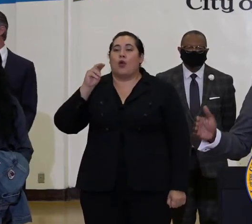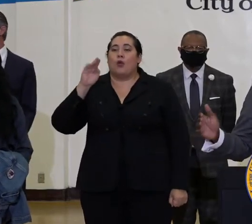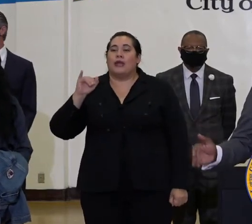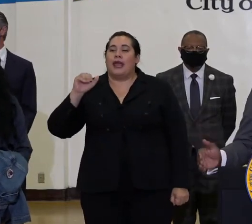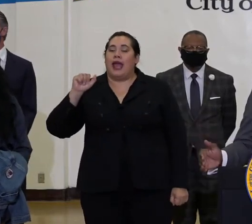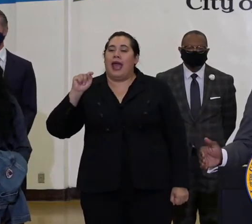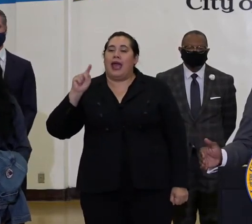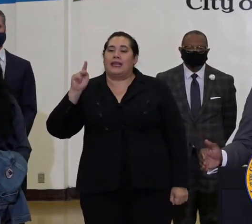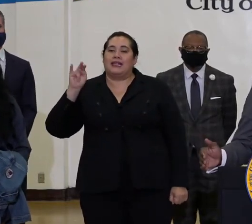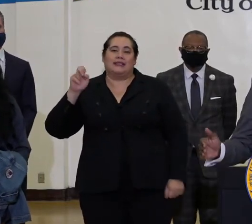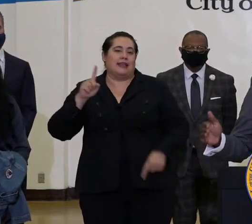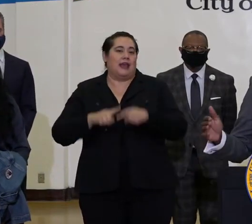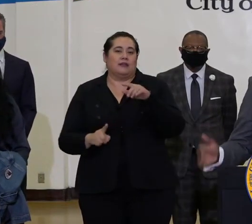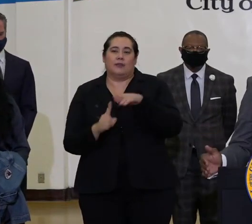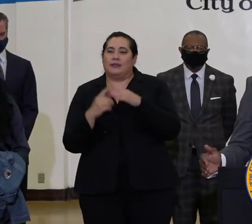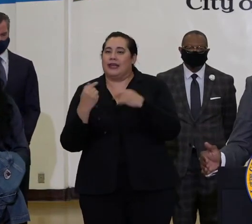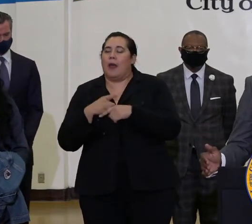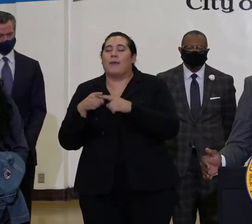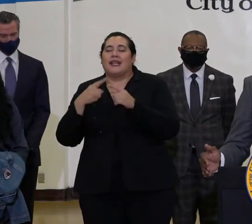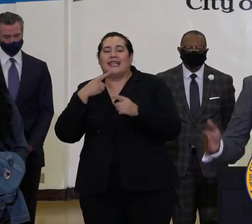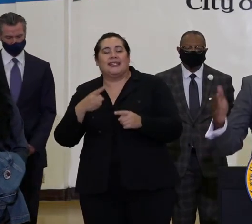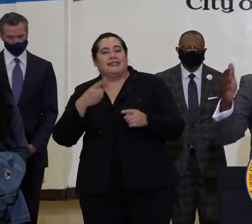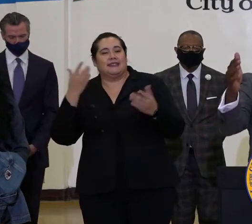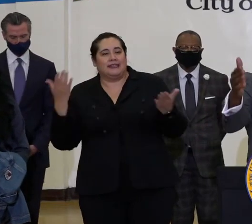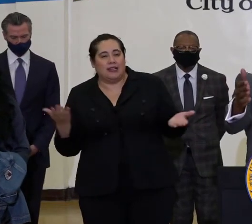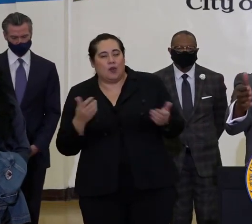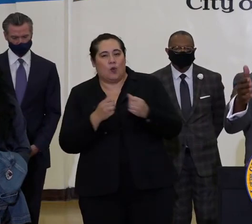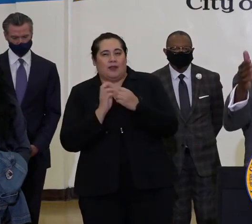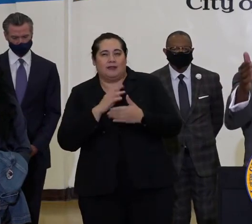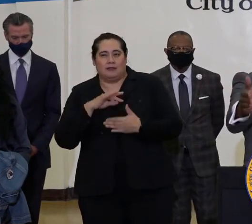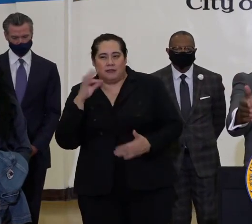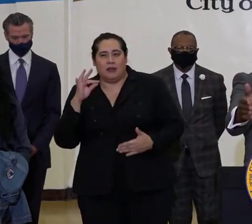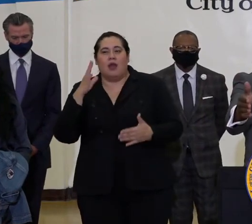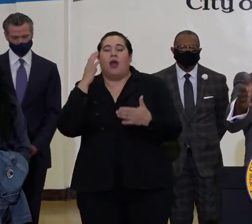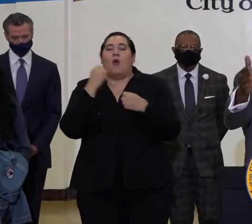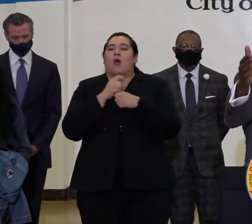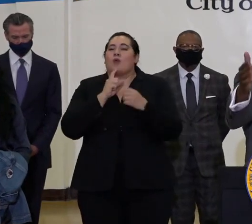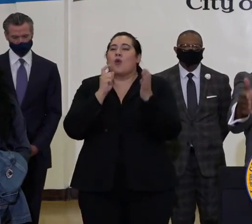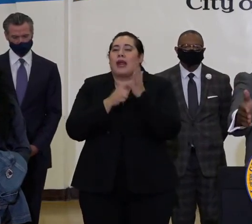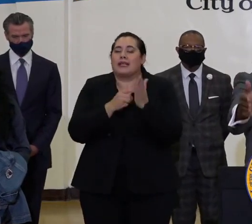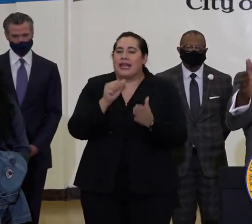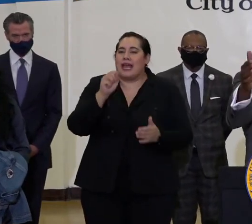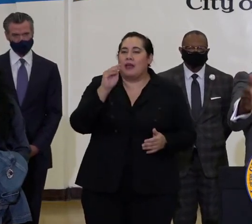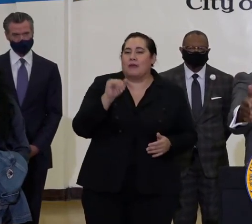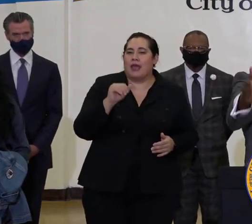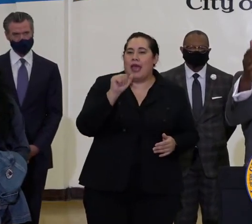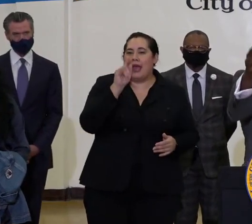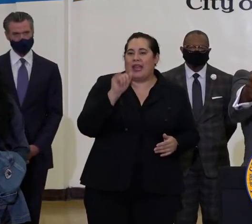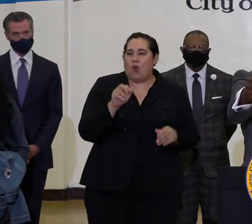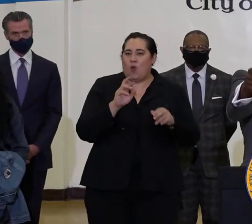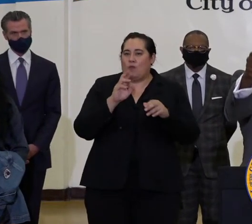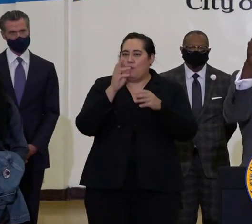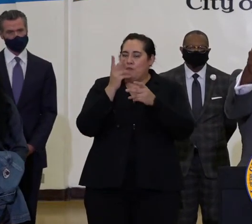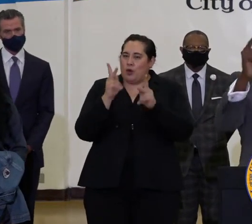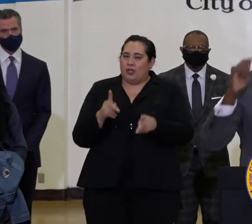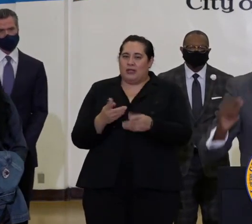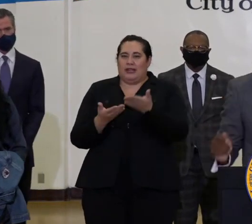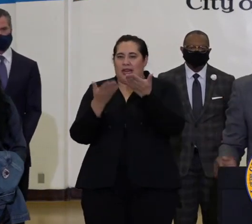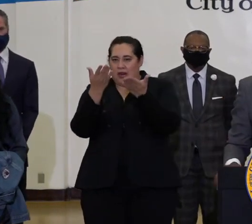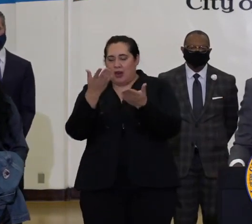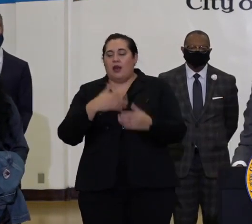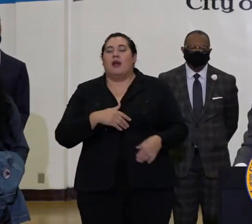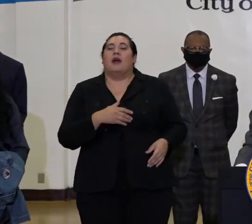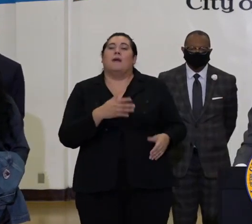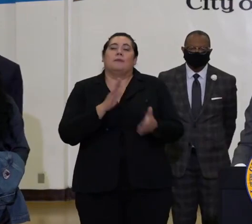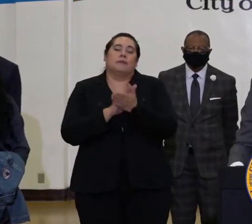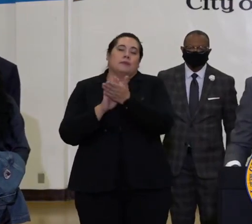here, but she sends her regards. She's the joint author on this bill, but I want to recognize Amy Alley, her right-hand person who worked on this bill. Give Amy